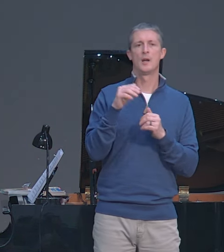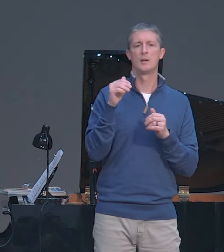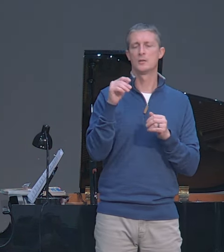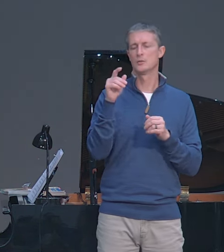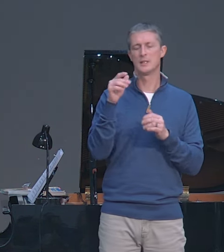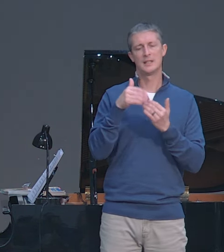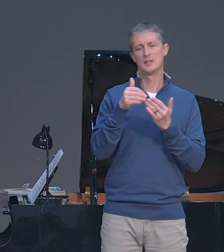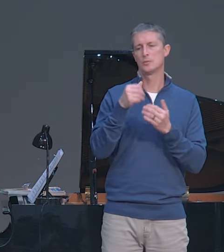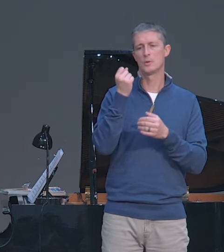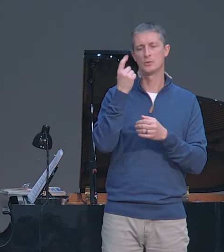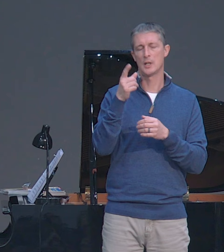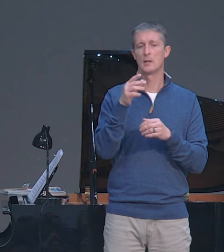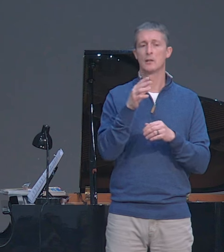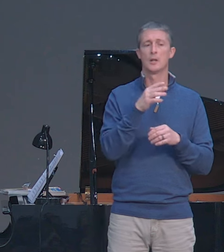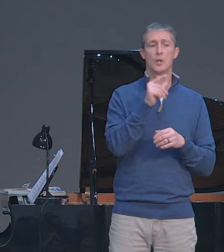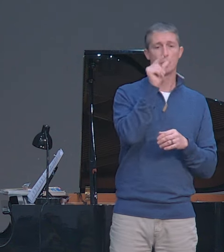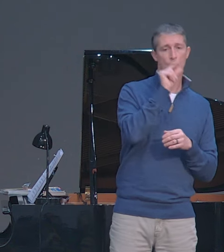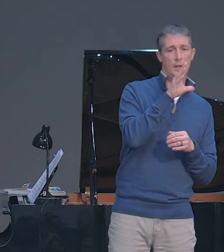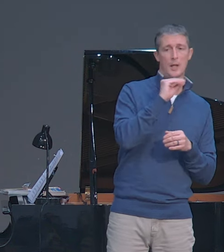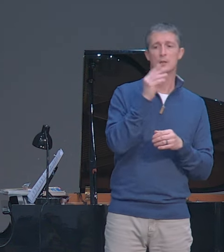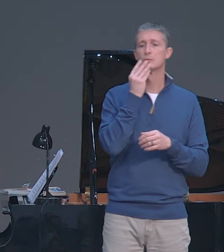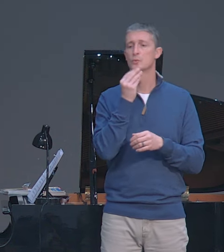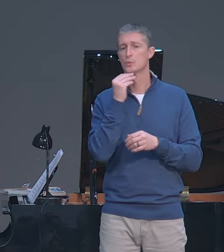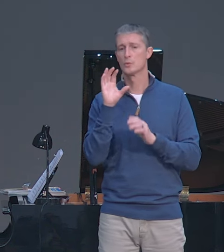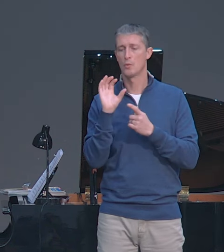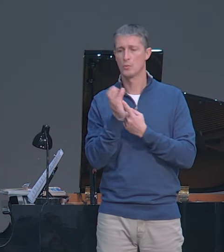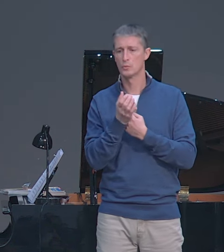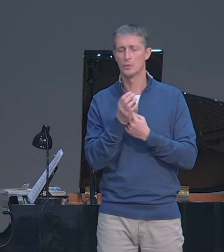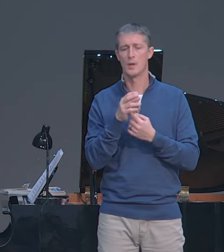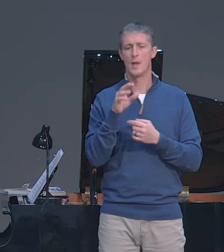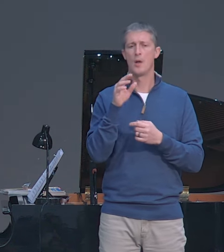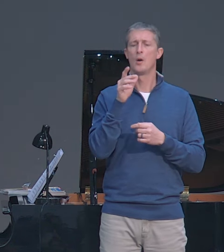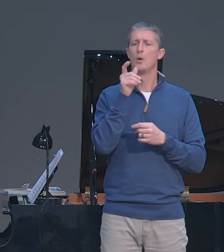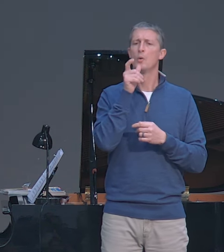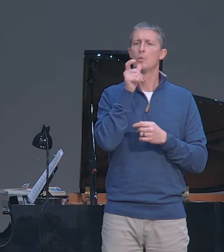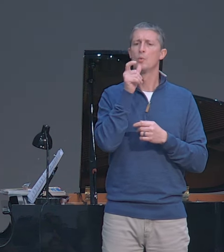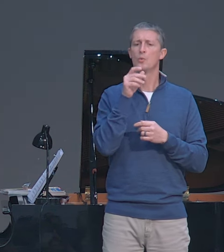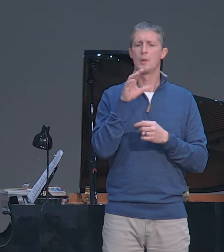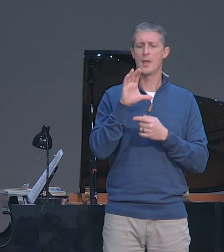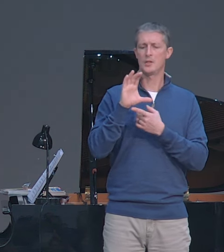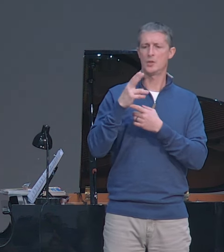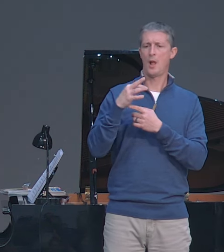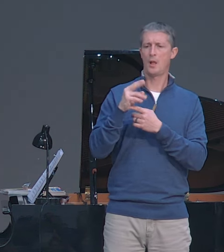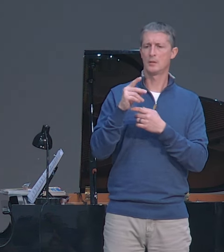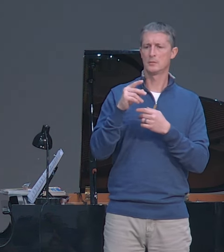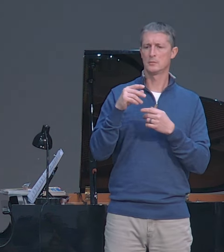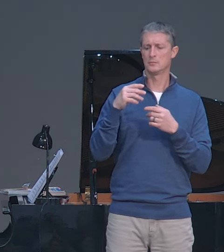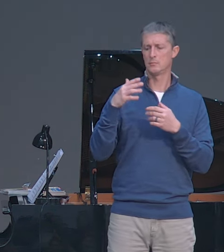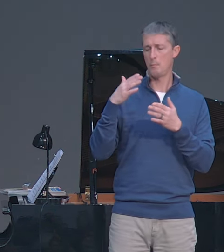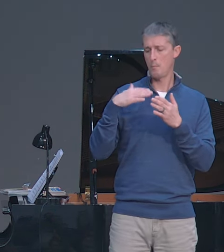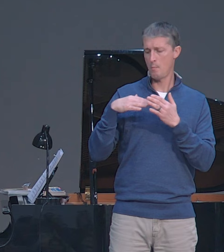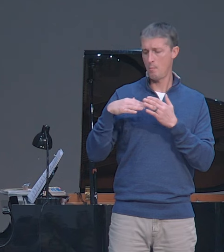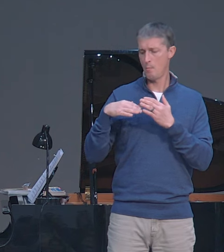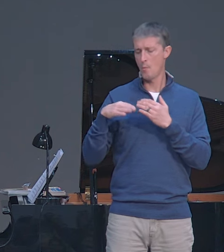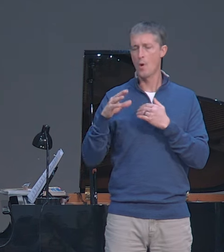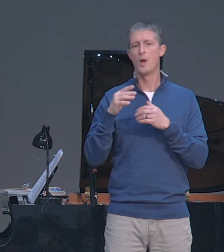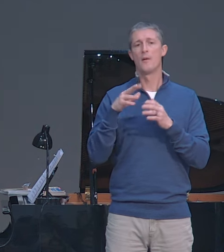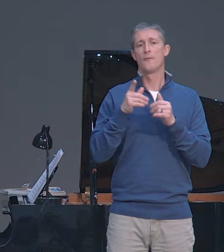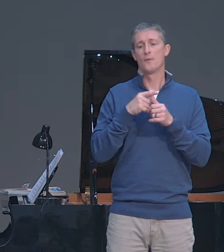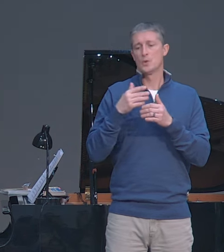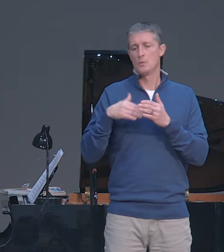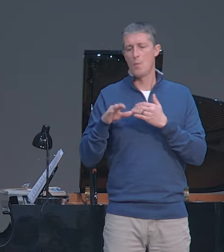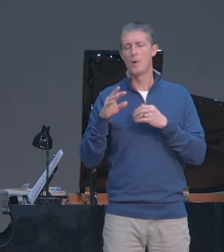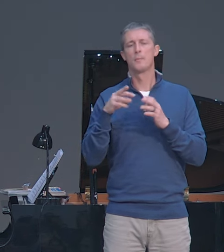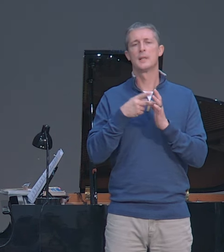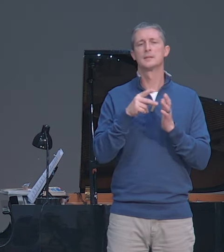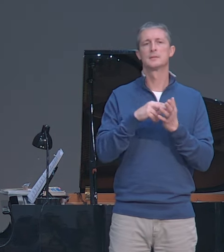both Greek and Jewish cultures, the child who was designated with the title firstborn was the child that